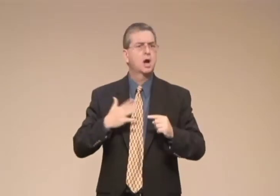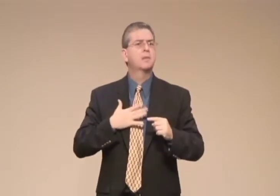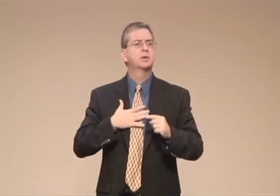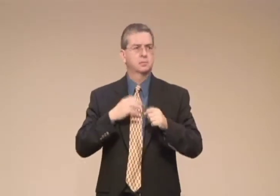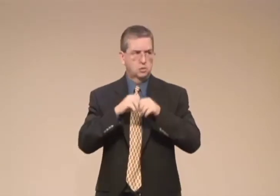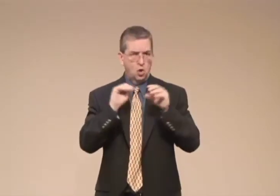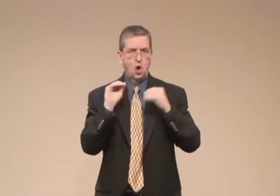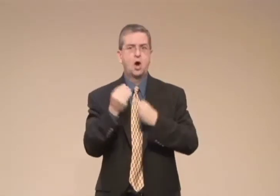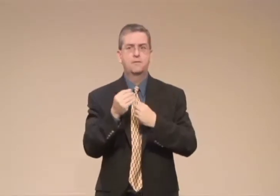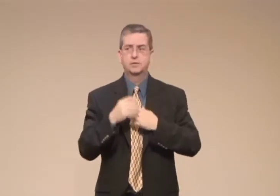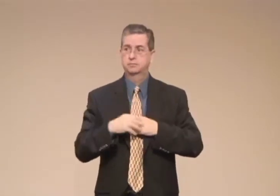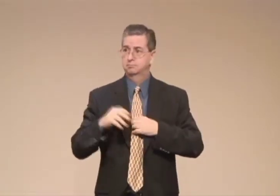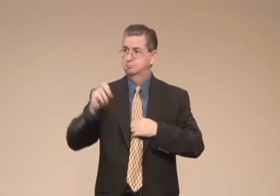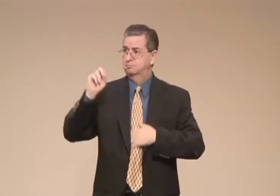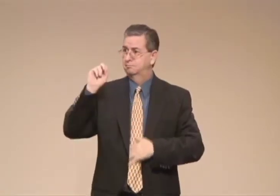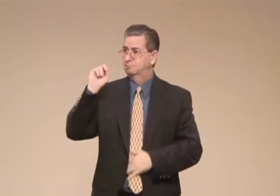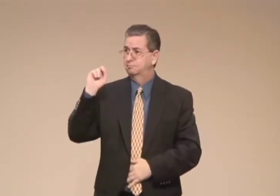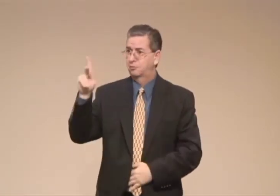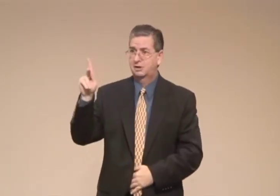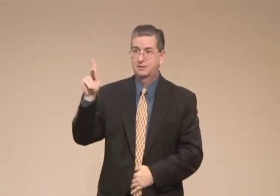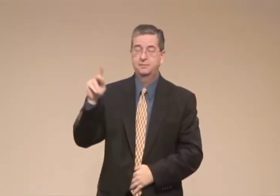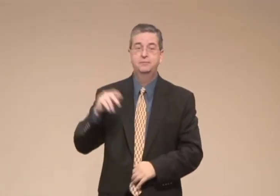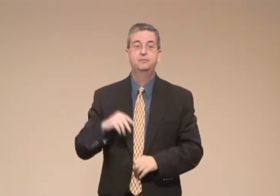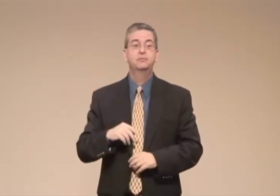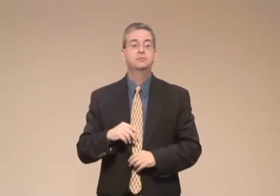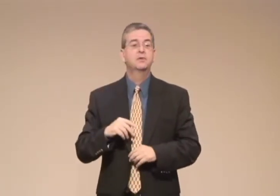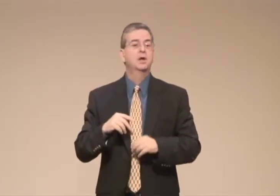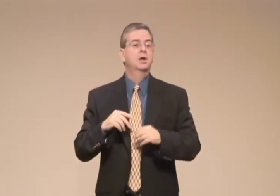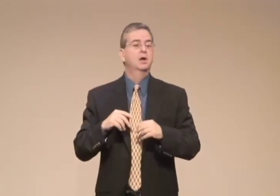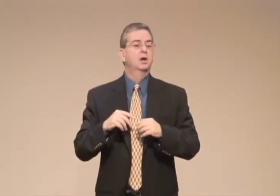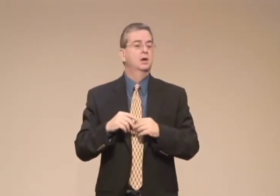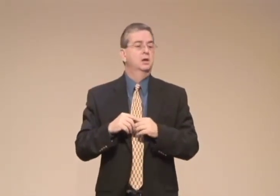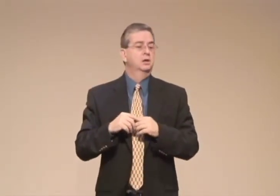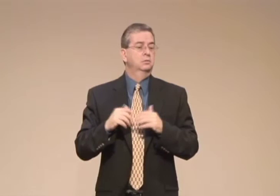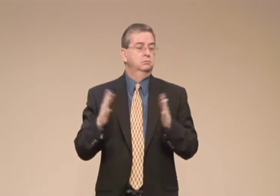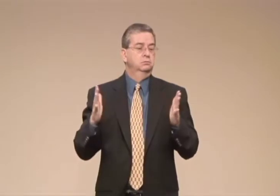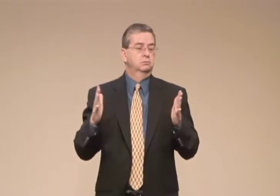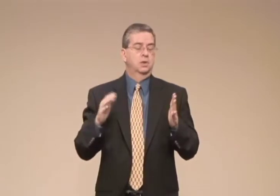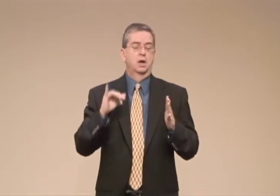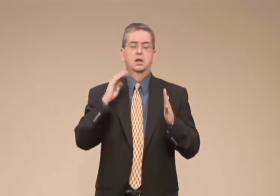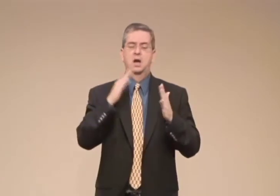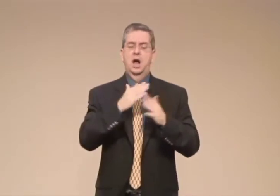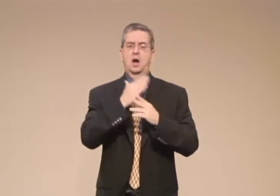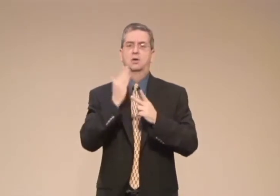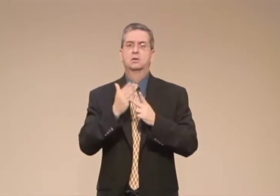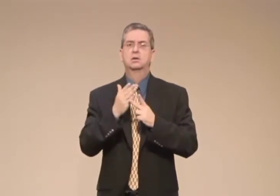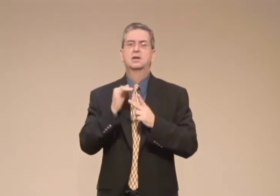if you have any questions please let me know you are more than welcome to come to my office and talk to me